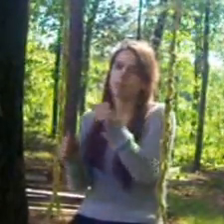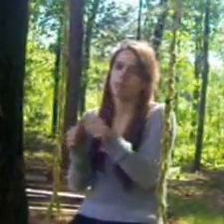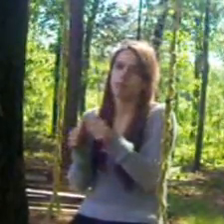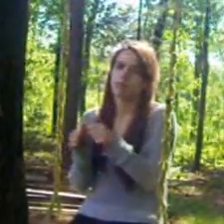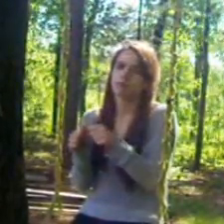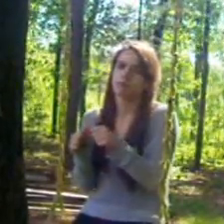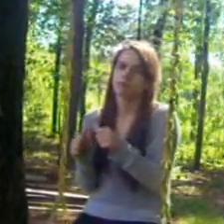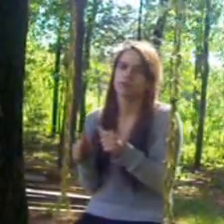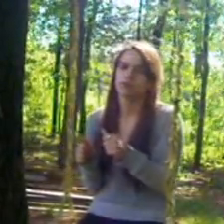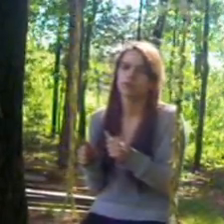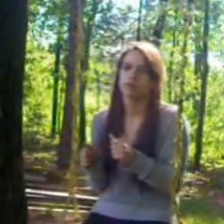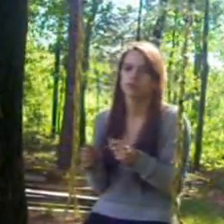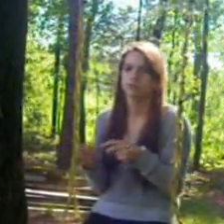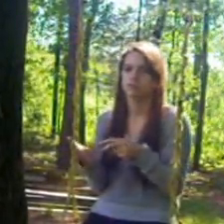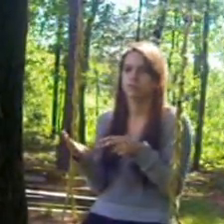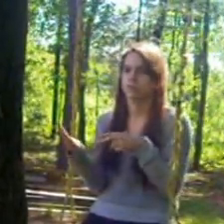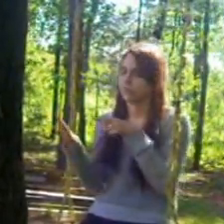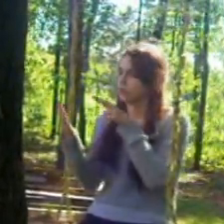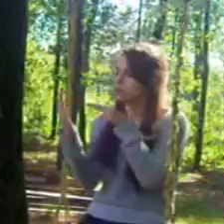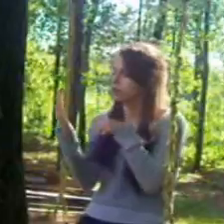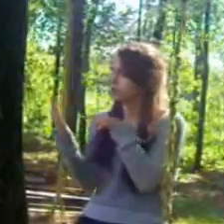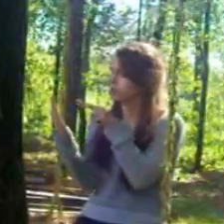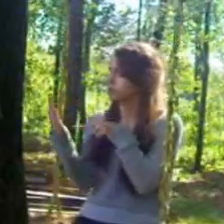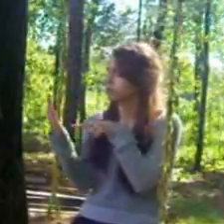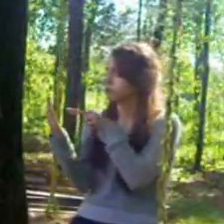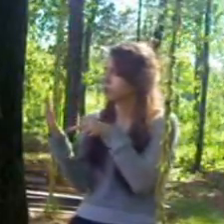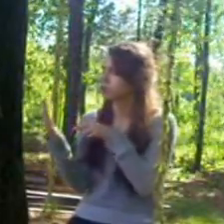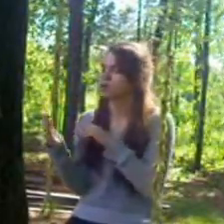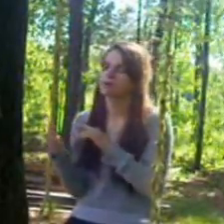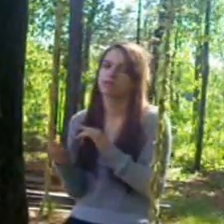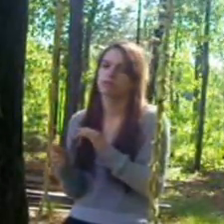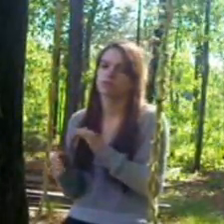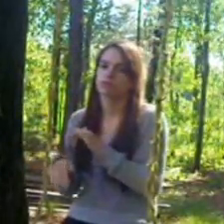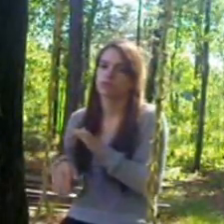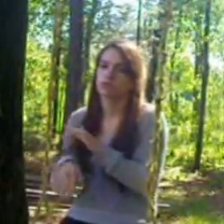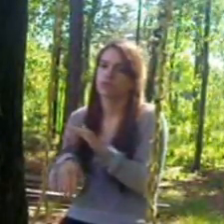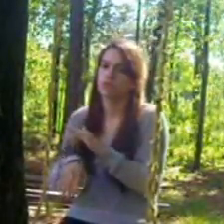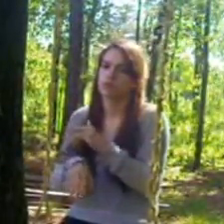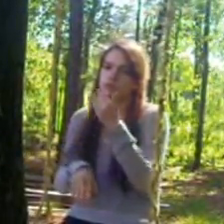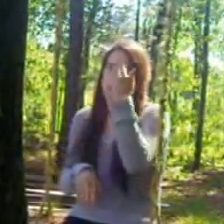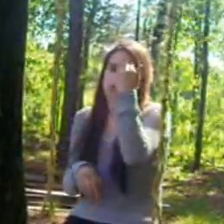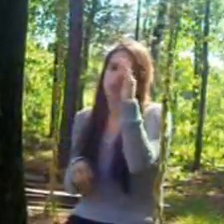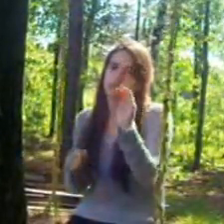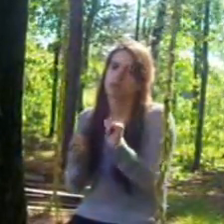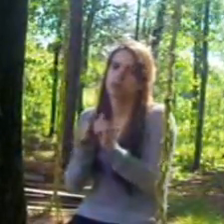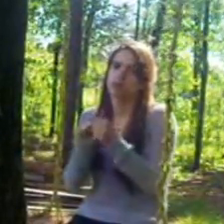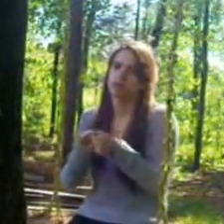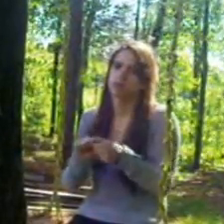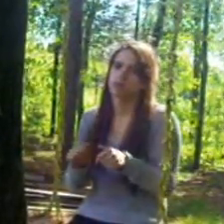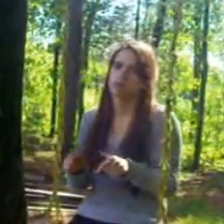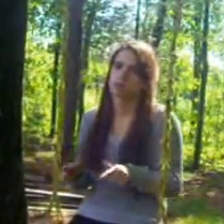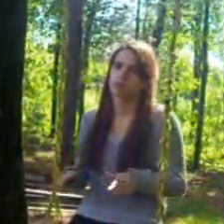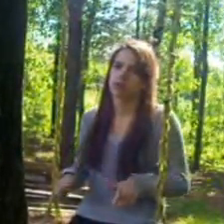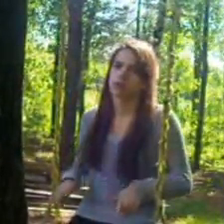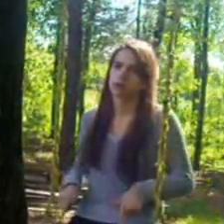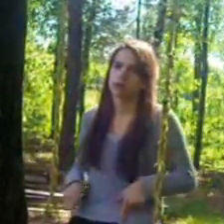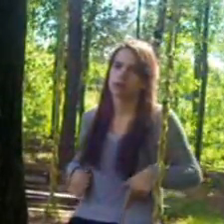staring at is meuse I'm looking at you GL don't know how much All I know